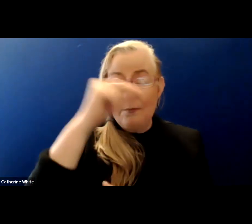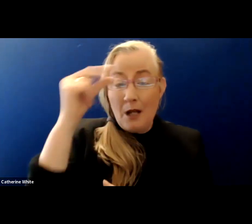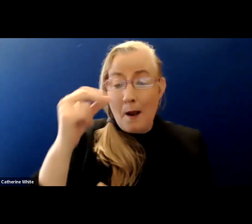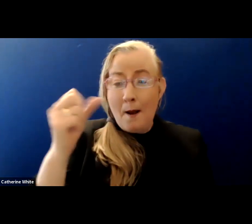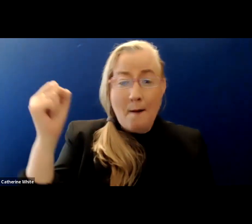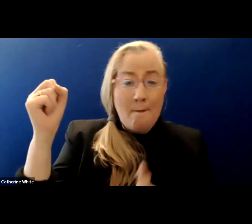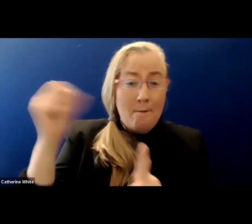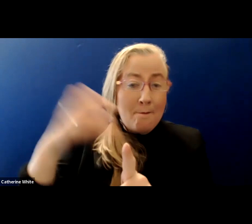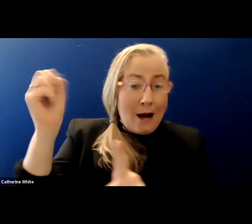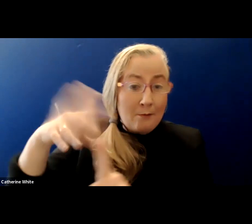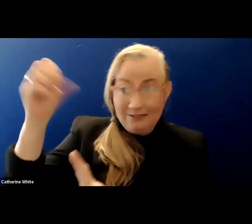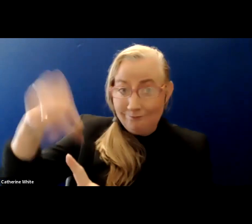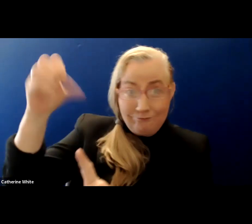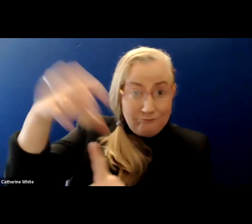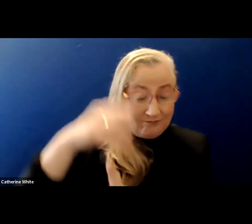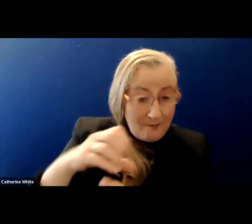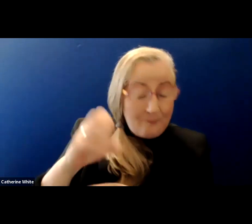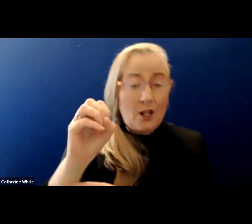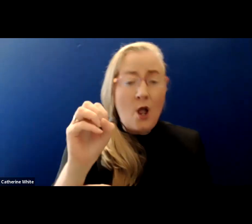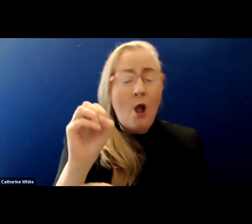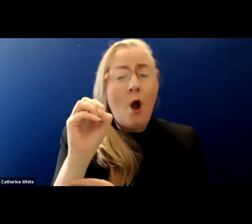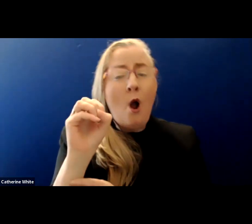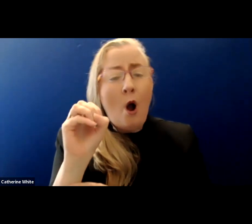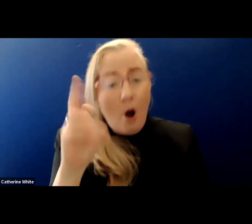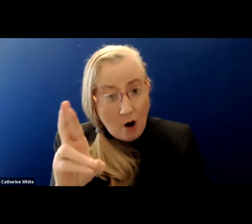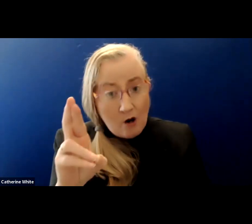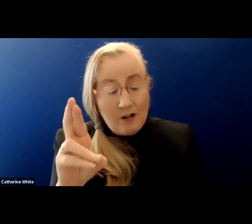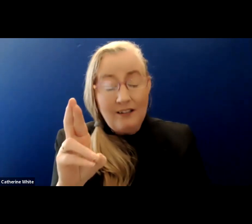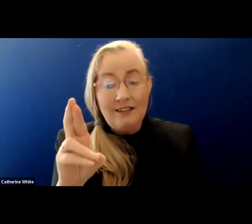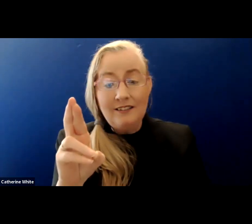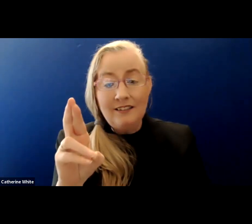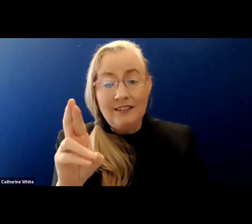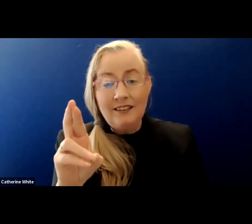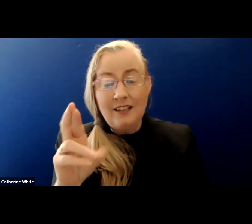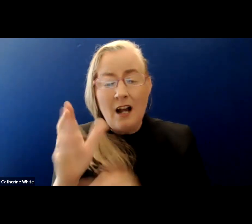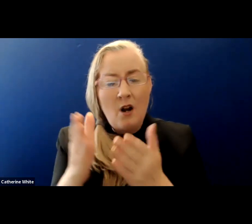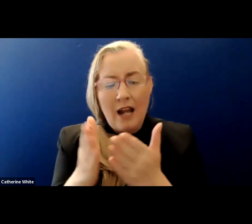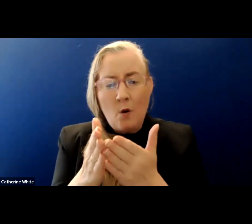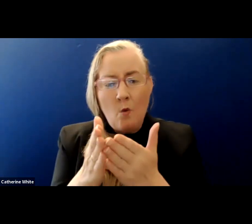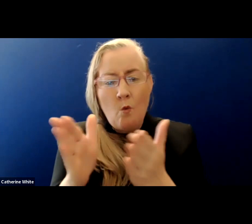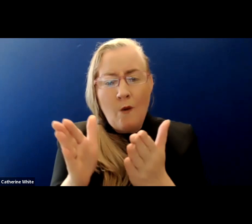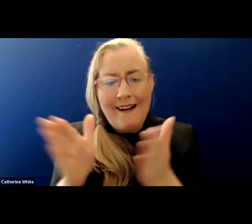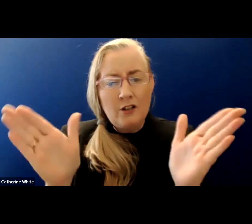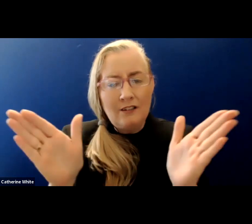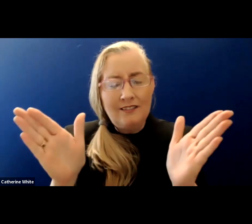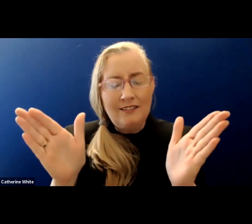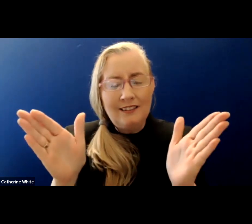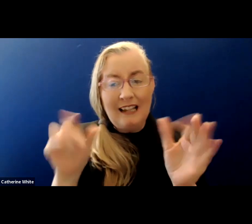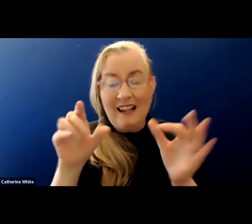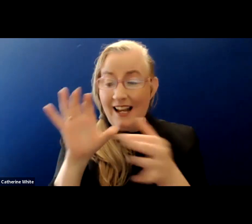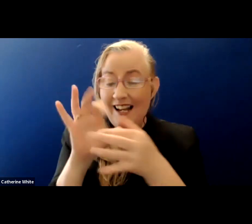bombardment of territory, or will they extend it to a wider temporal scope for the entire